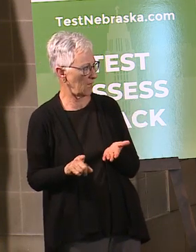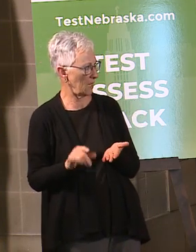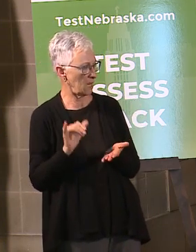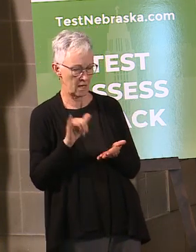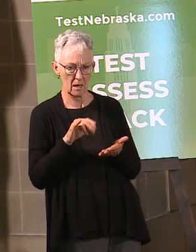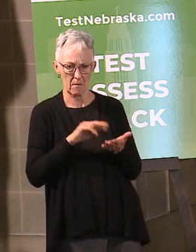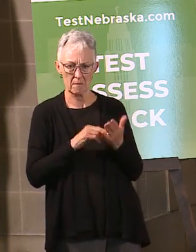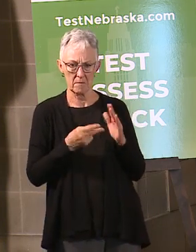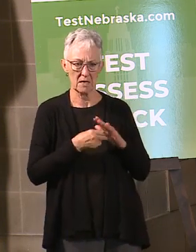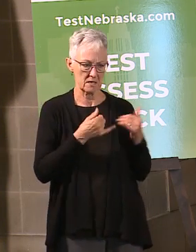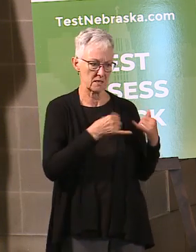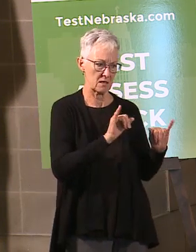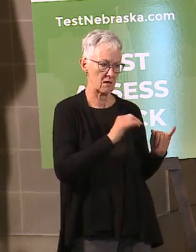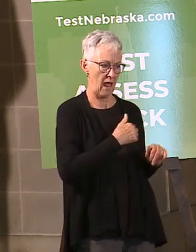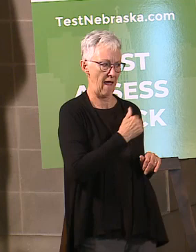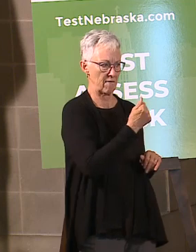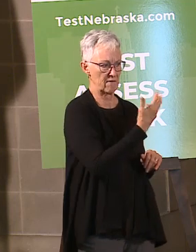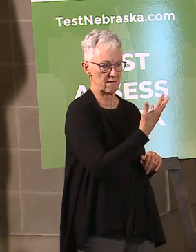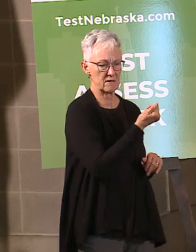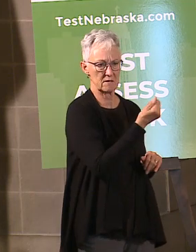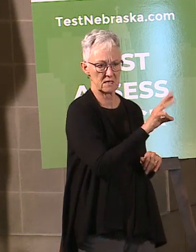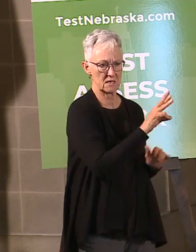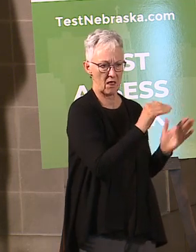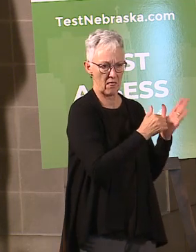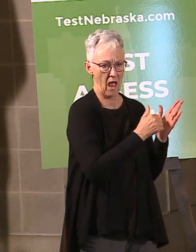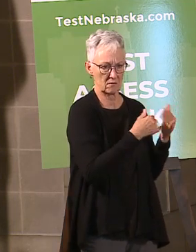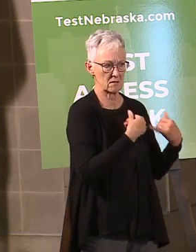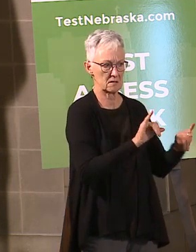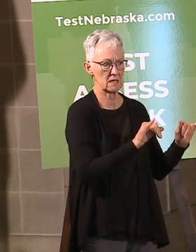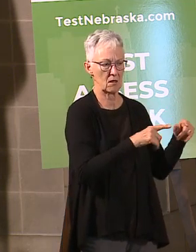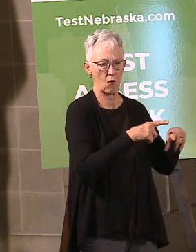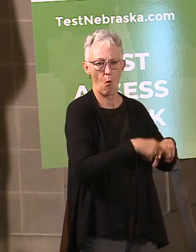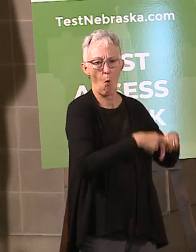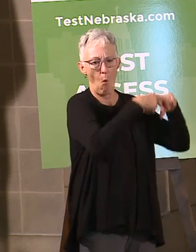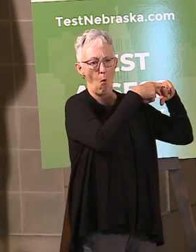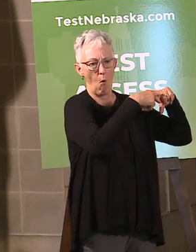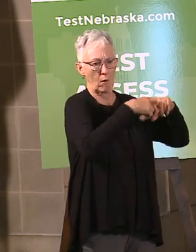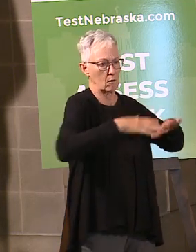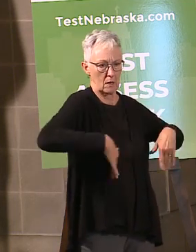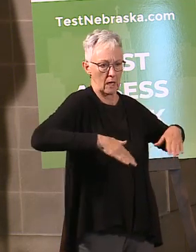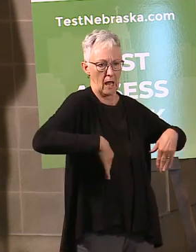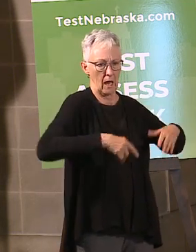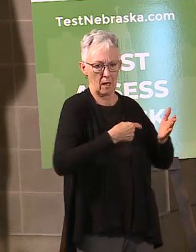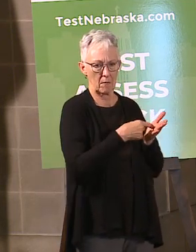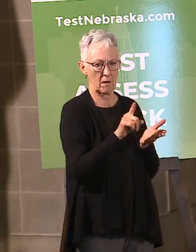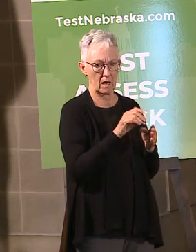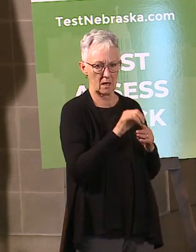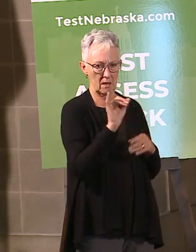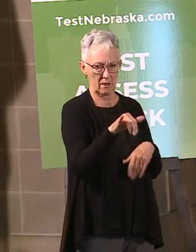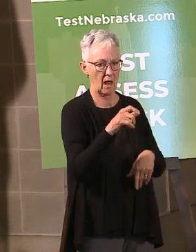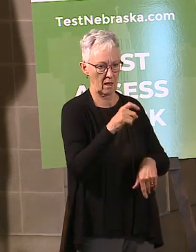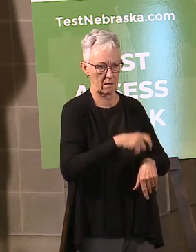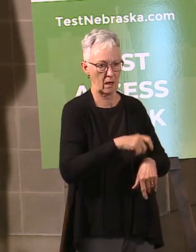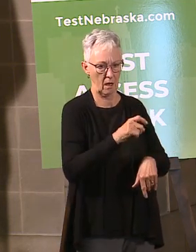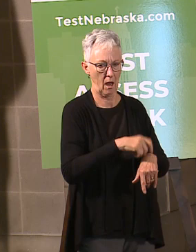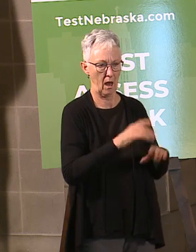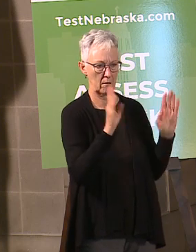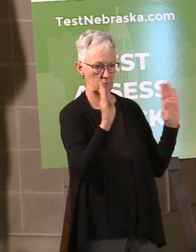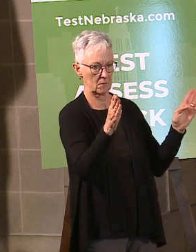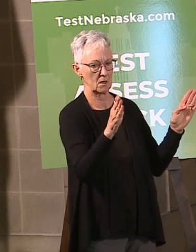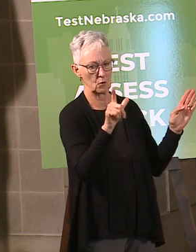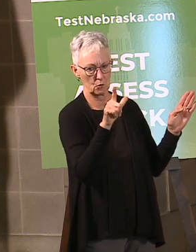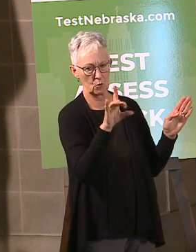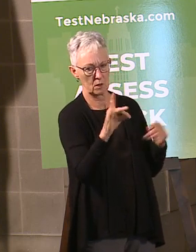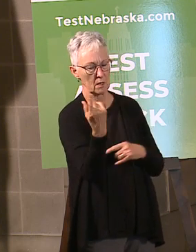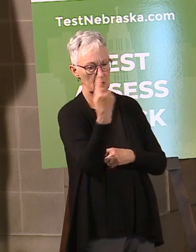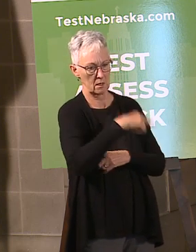still means there's 15 to 16,000 out there. So that didn't get paid within that time span. So that's the number we're working for, is to try and get that